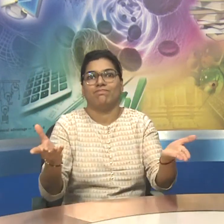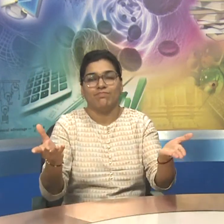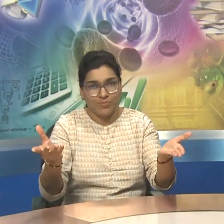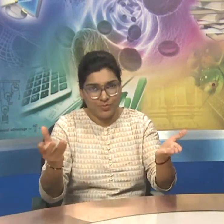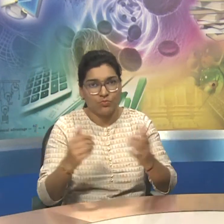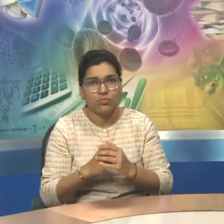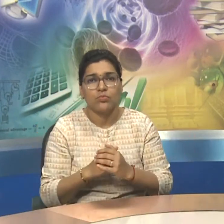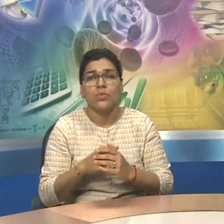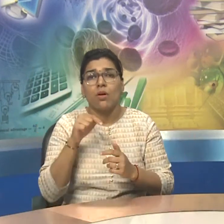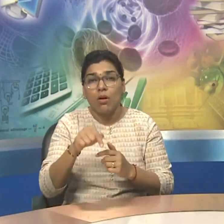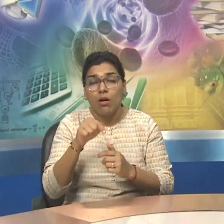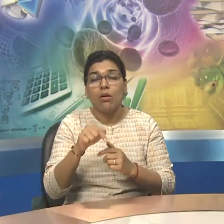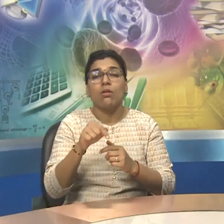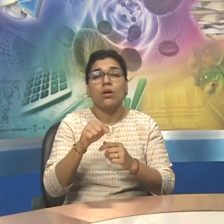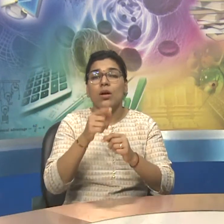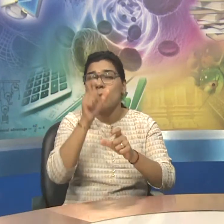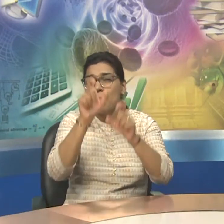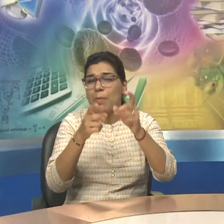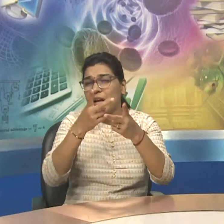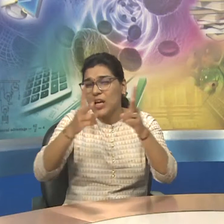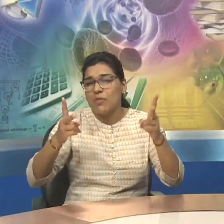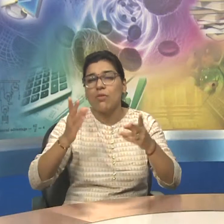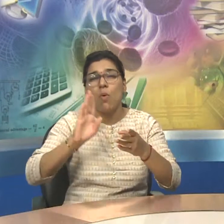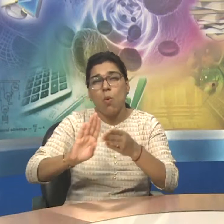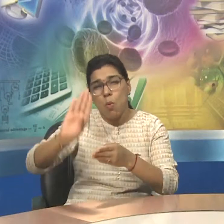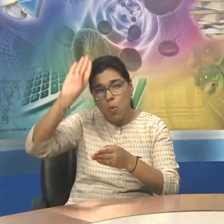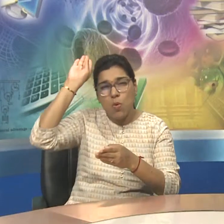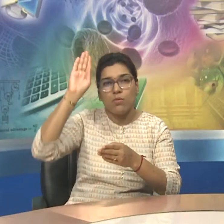a realistic and